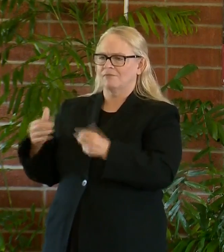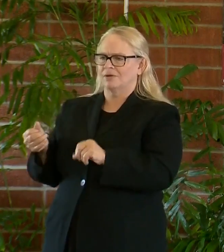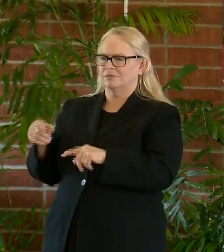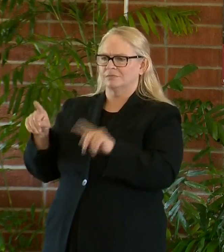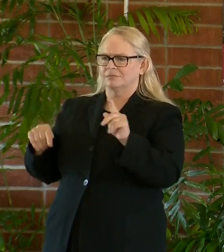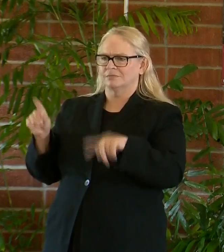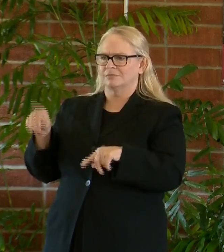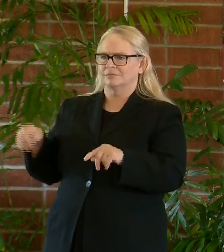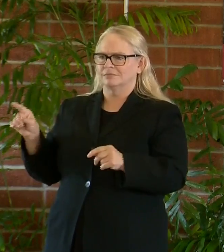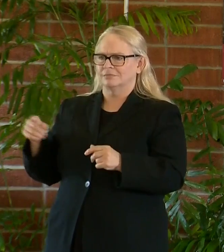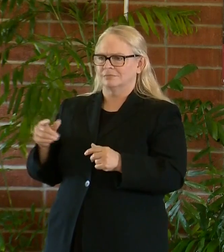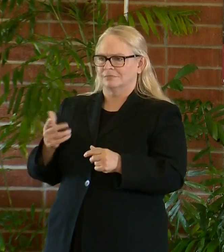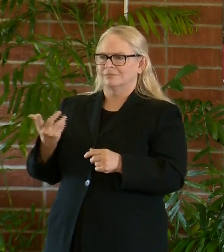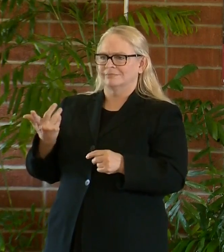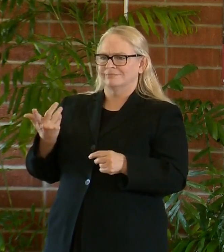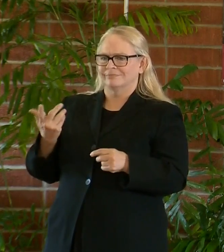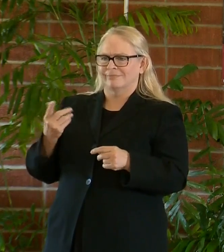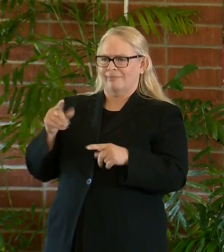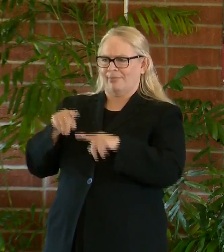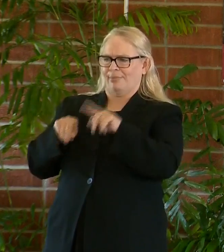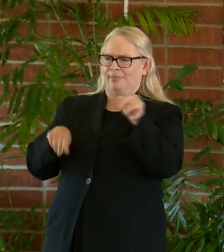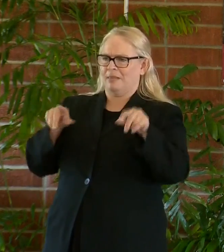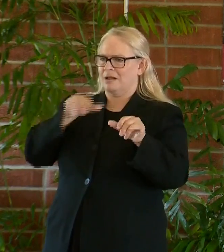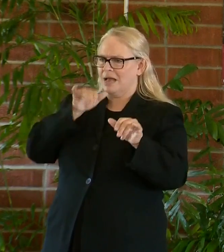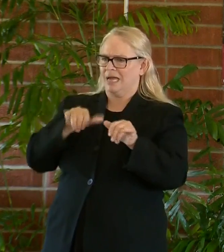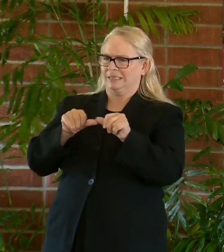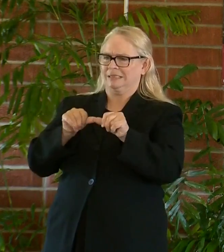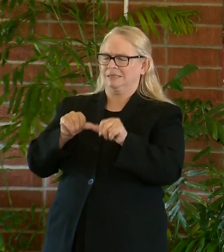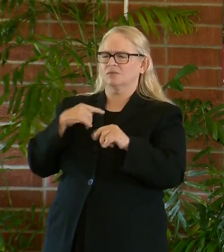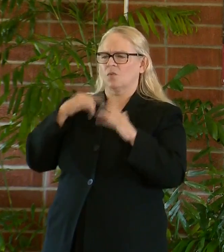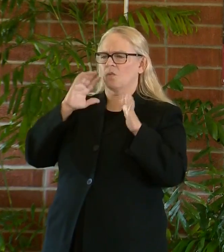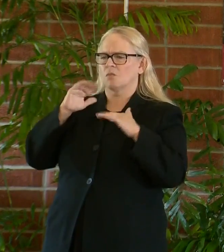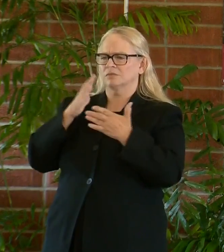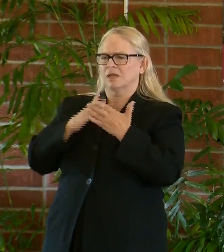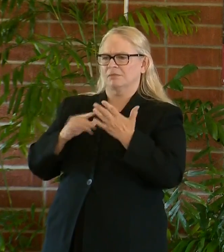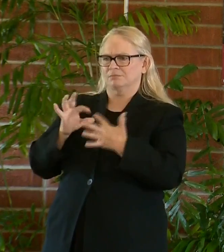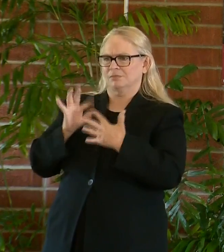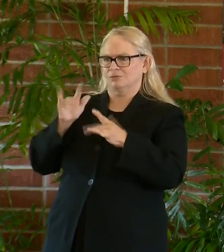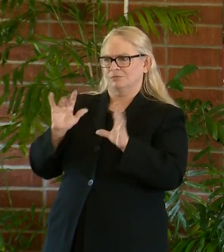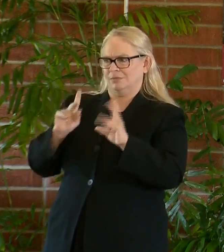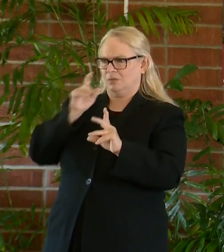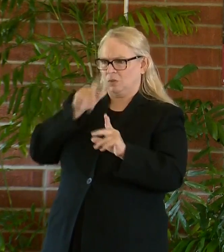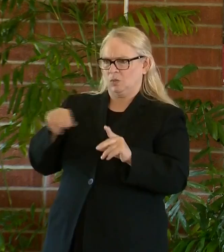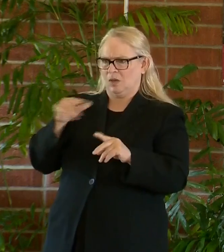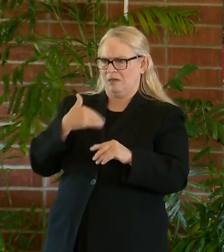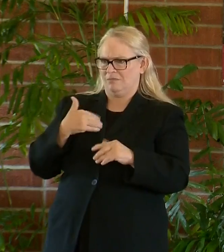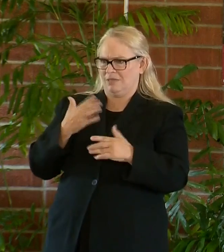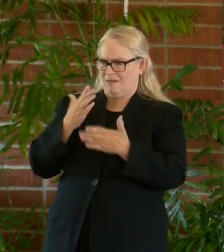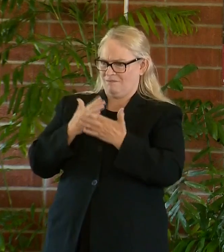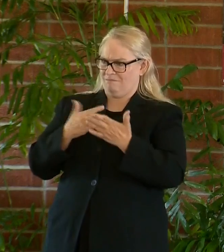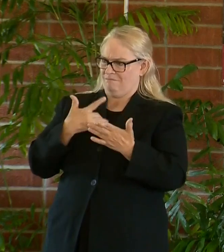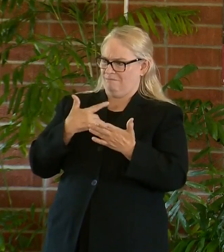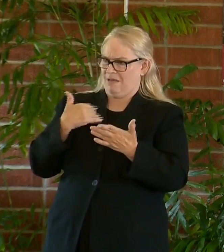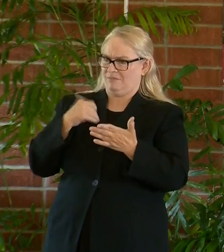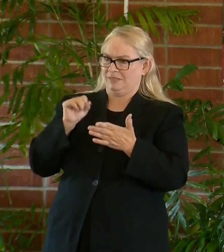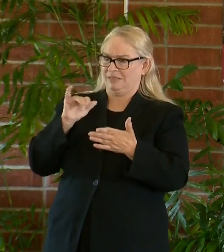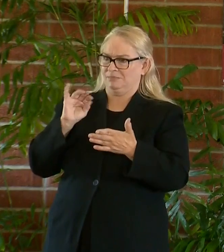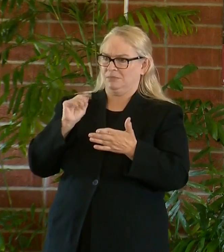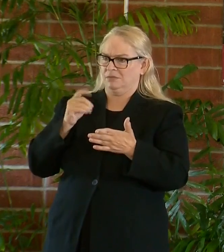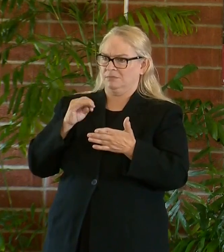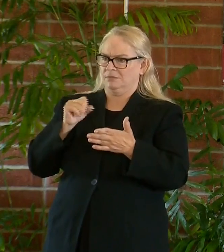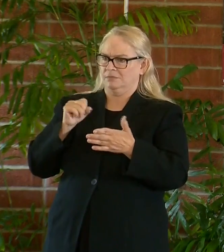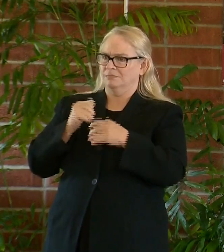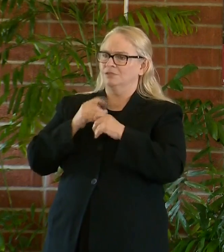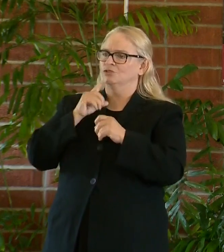getting their test result a little bit faster. We hope to see that improve over time. so that we can deliver on exactly